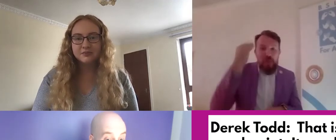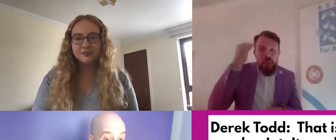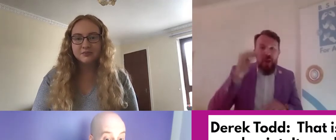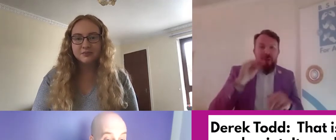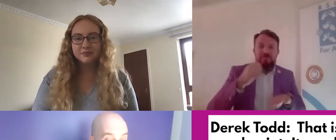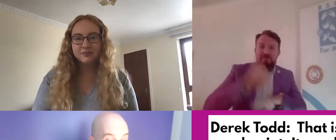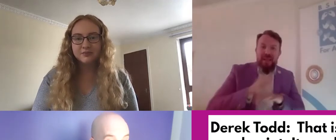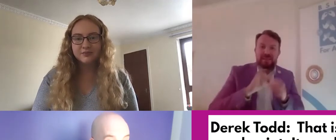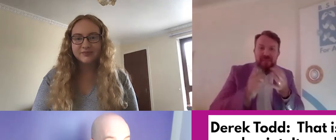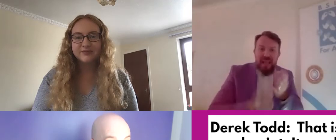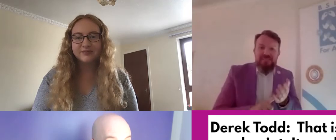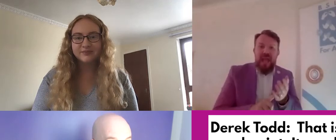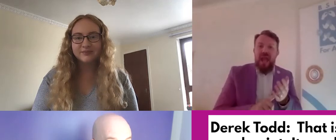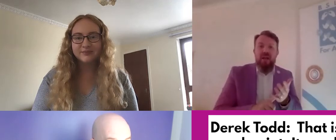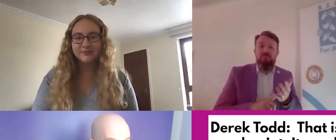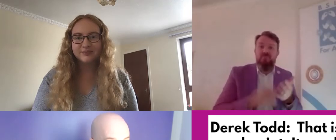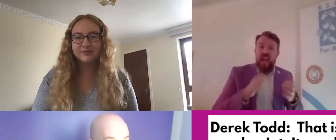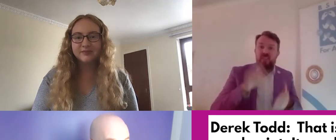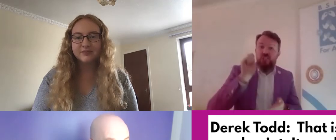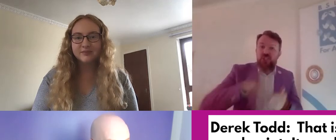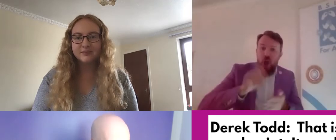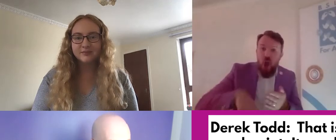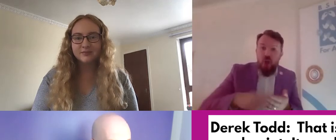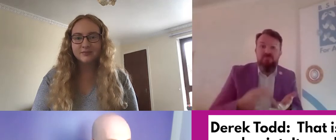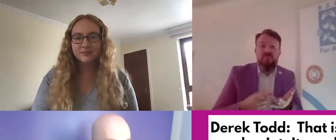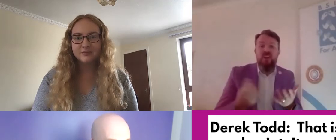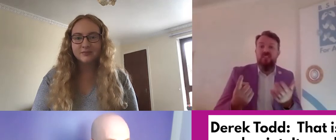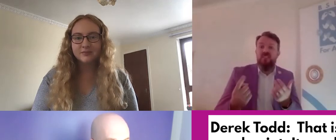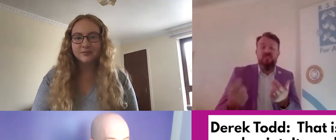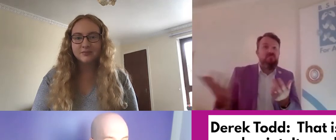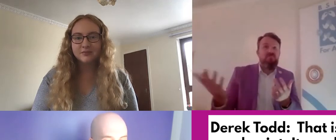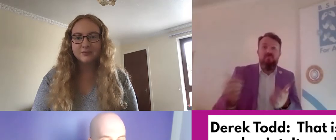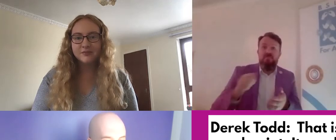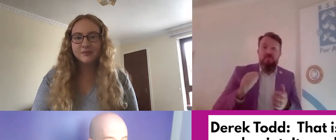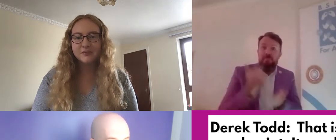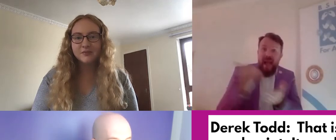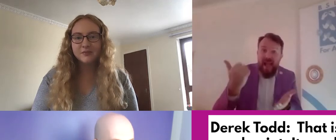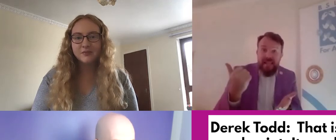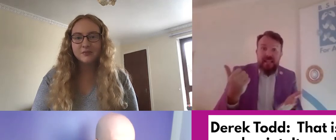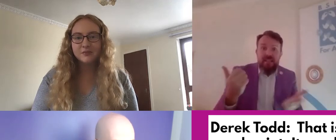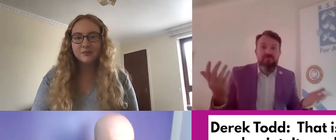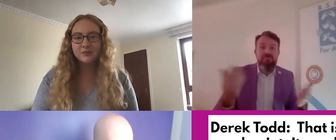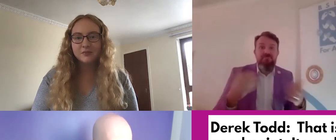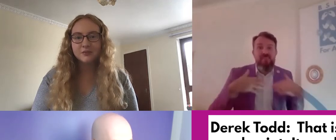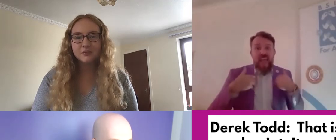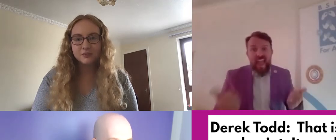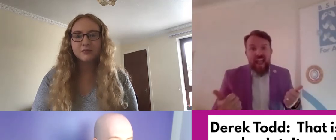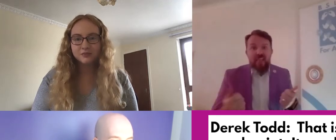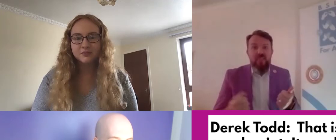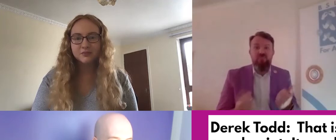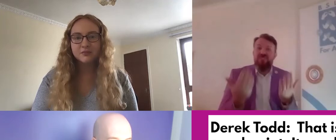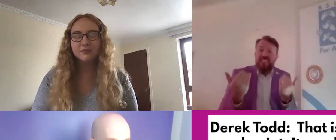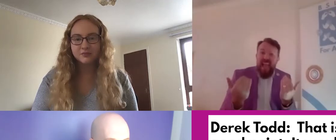Yeah, that's a good point. It'd be good if everyone could learn basic BSL, and, you know, even if we go along to our local shops or